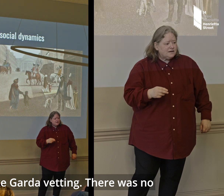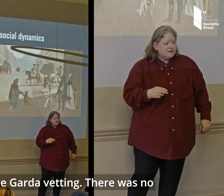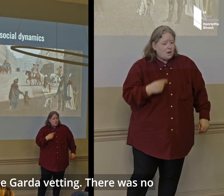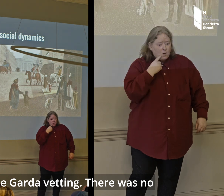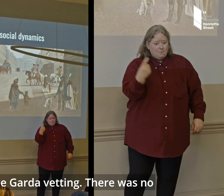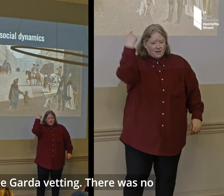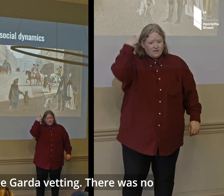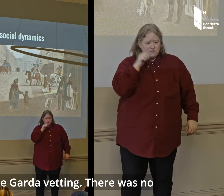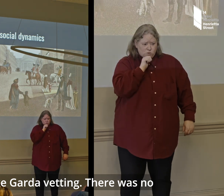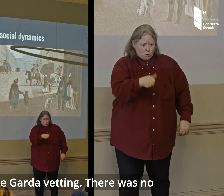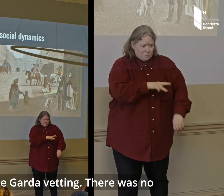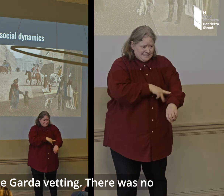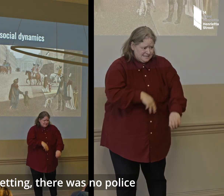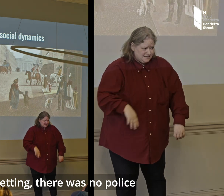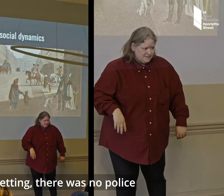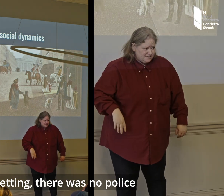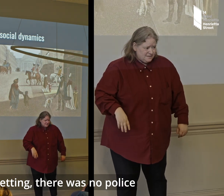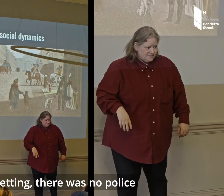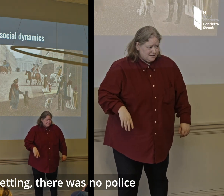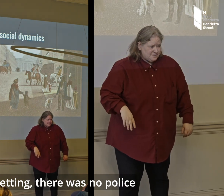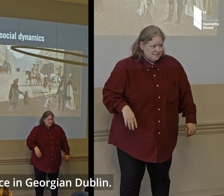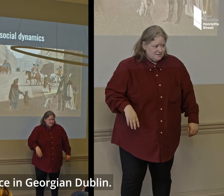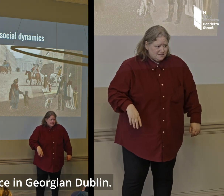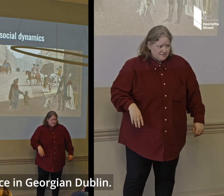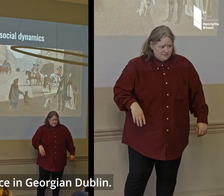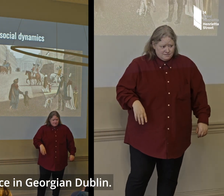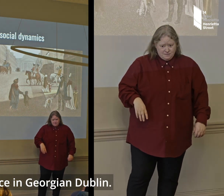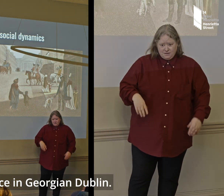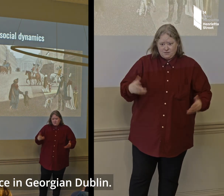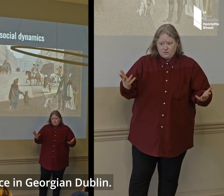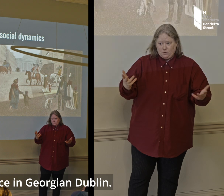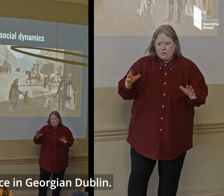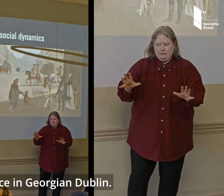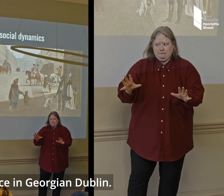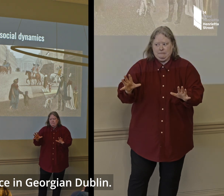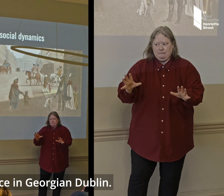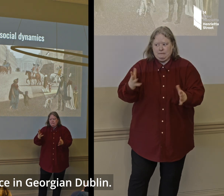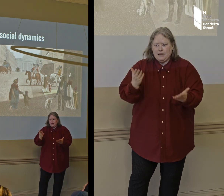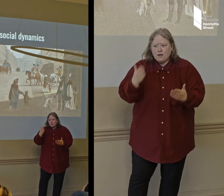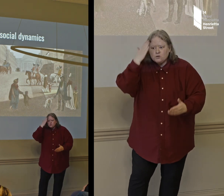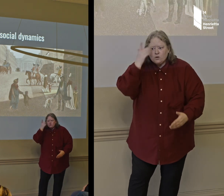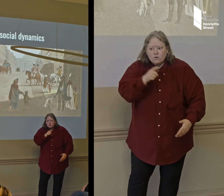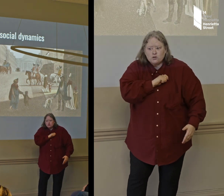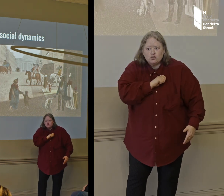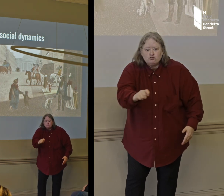vetting. There was no Garda vetting, there was no police force in Georgian Dublin.